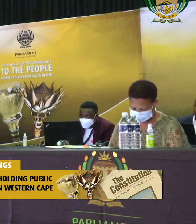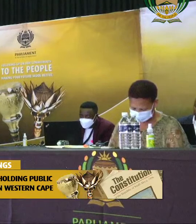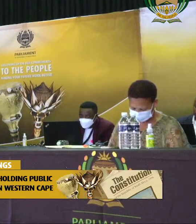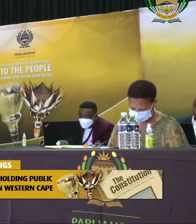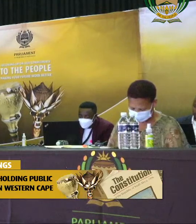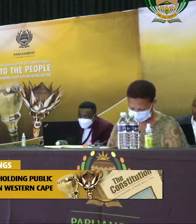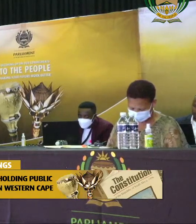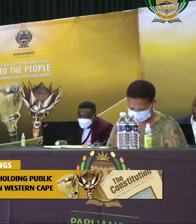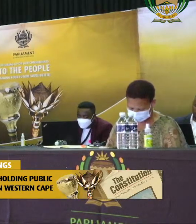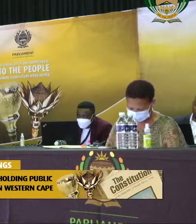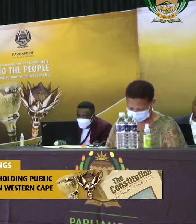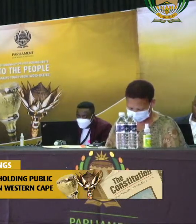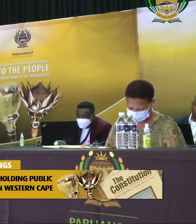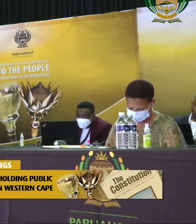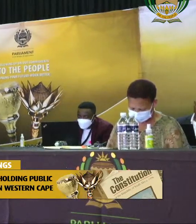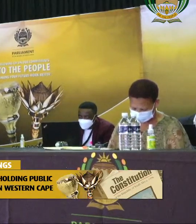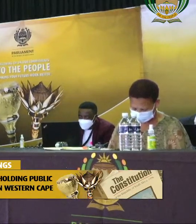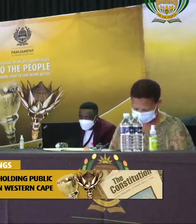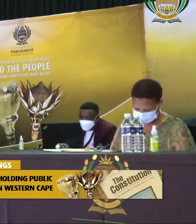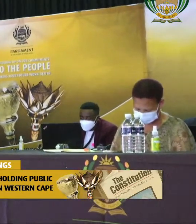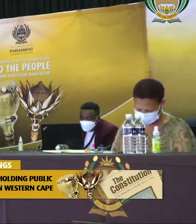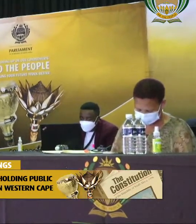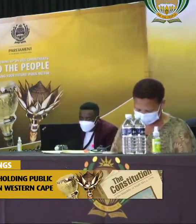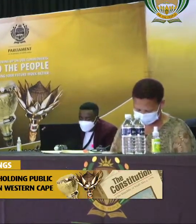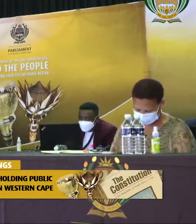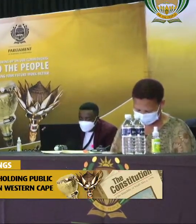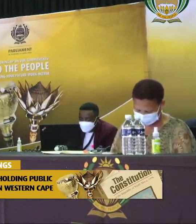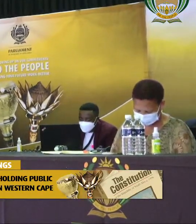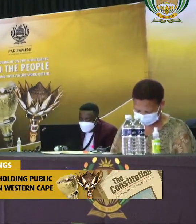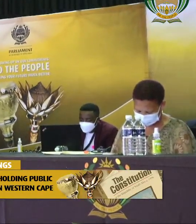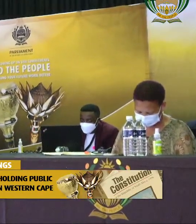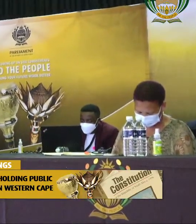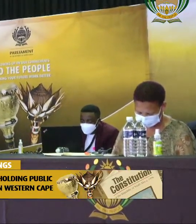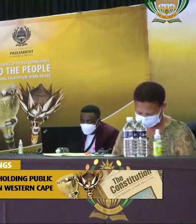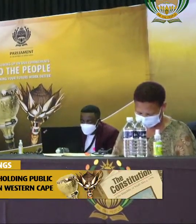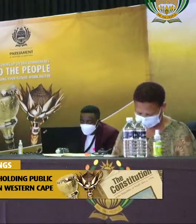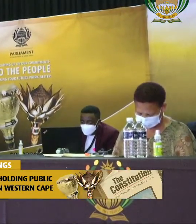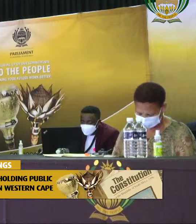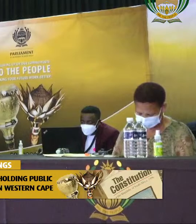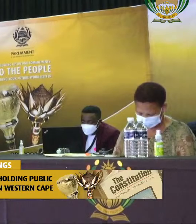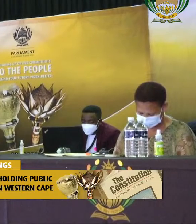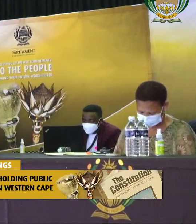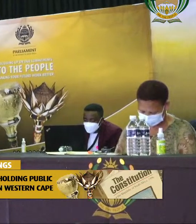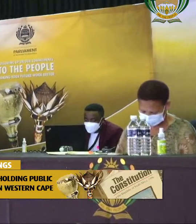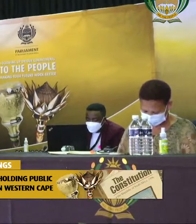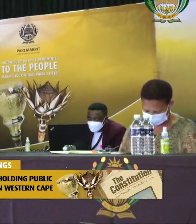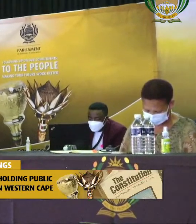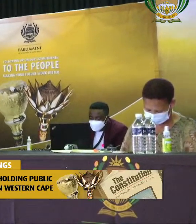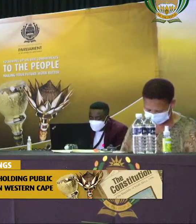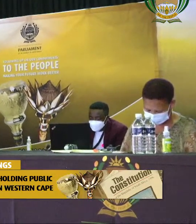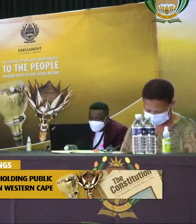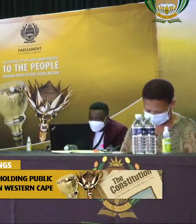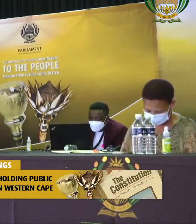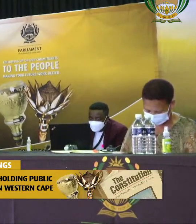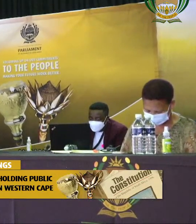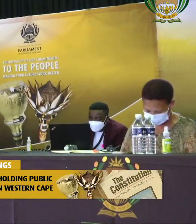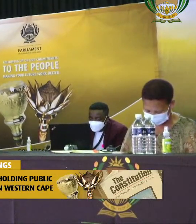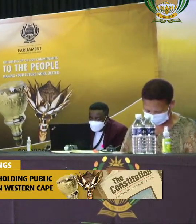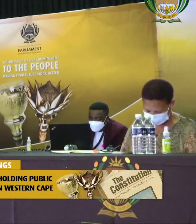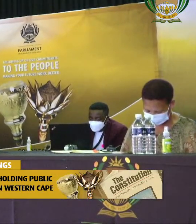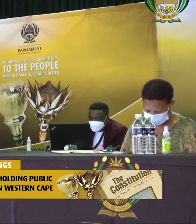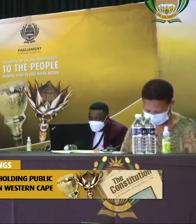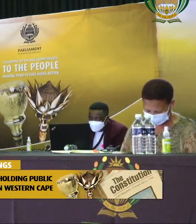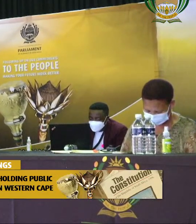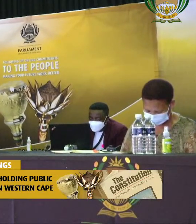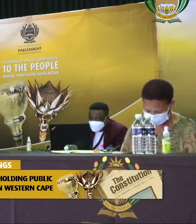saying different things. Others support the bill, amendment bill, others they don't support, others support, but these are the